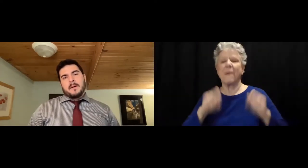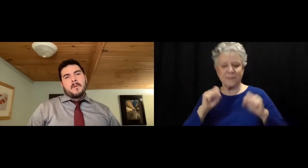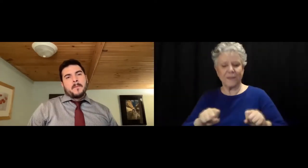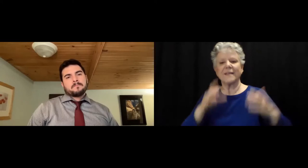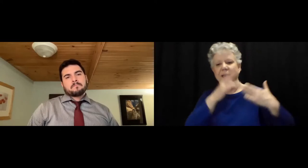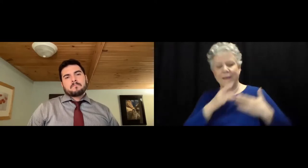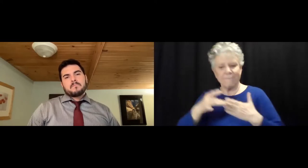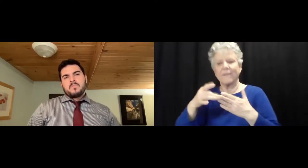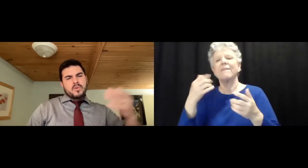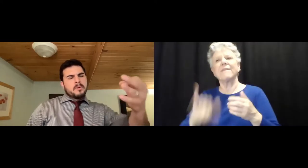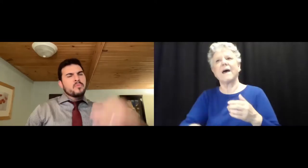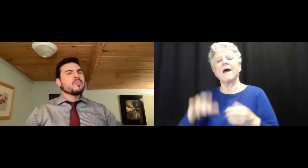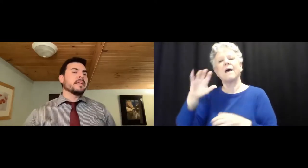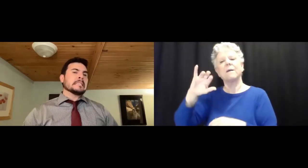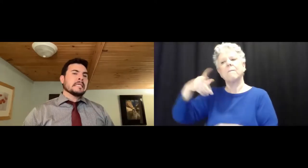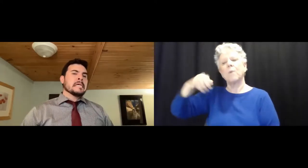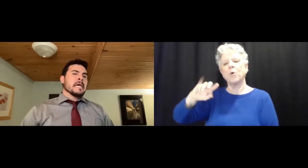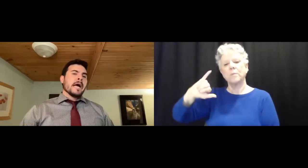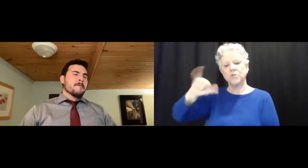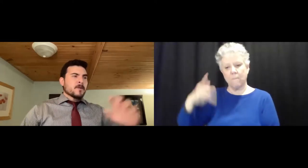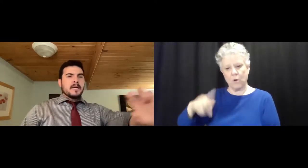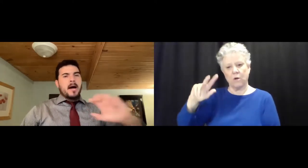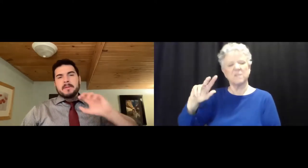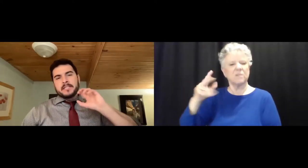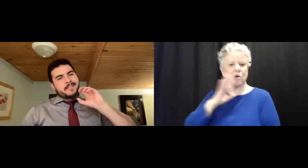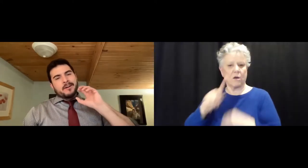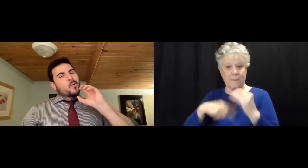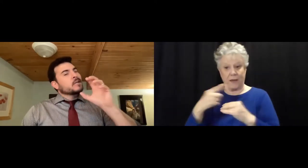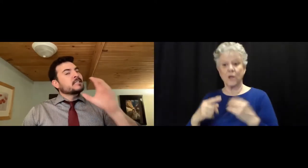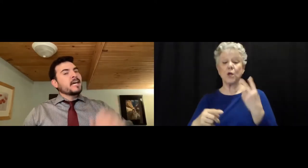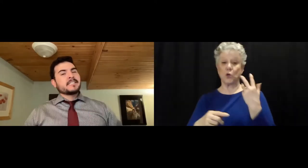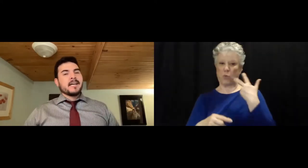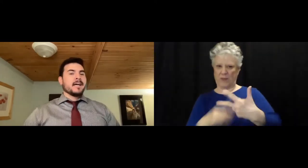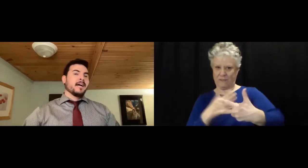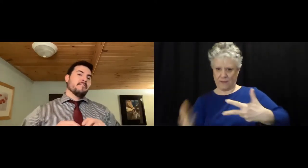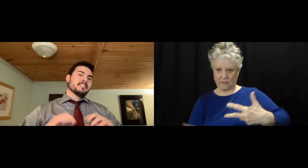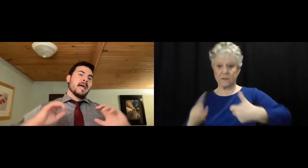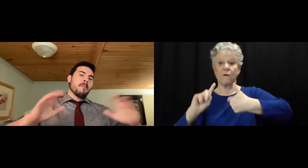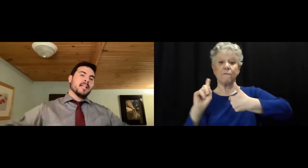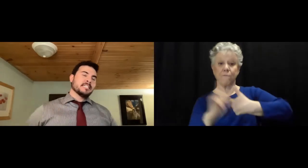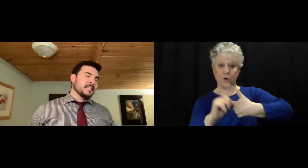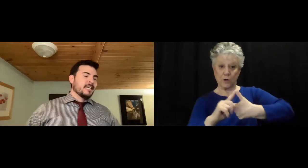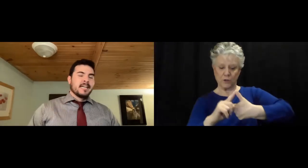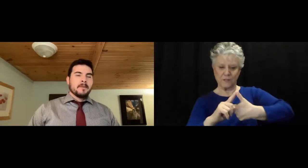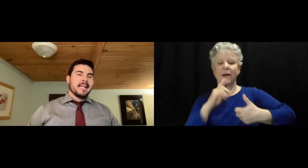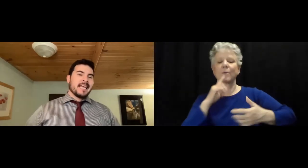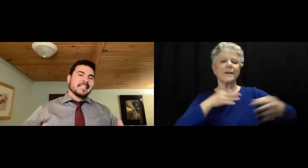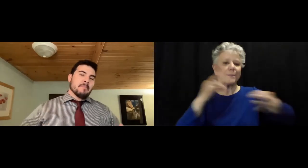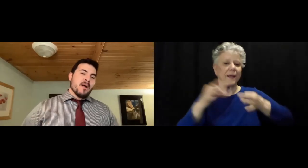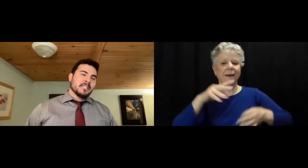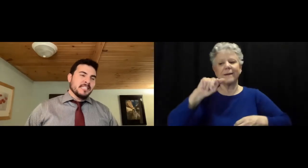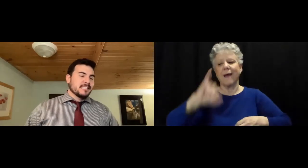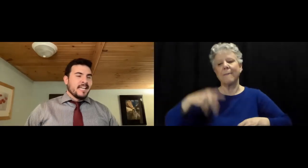by Pope John Paul. So I'm going to do three things. First, I'm going to give a quick sketch of a typology. I